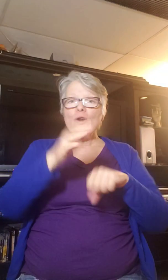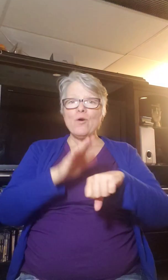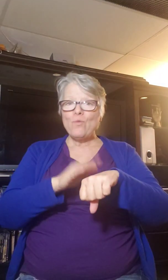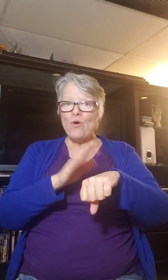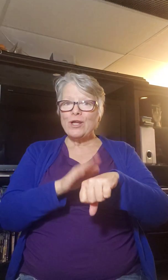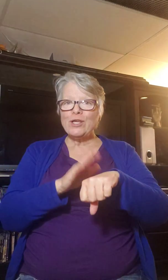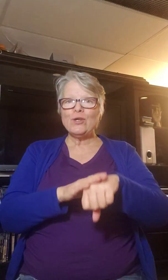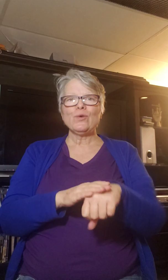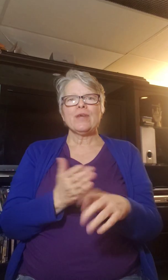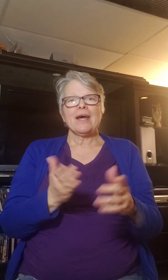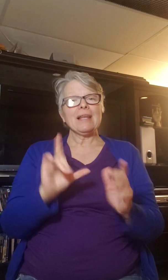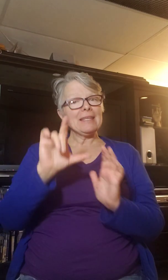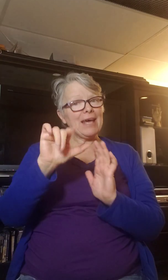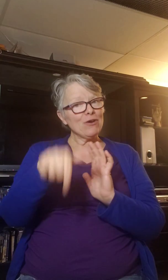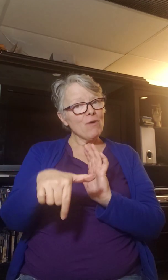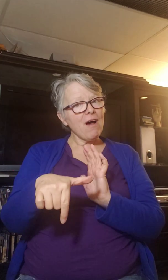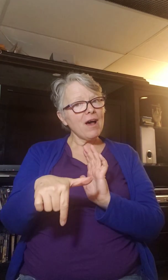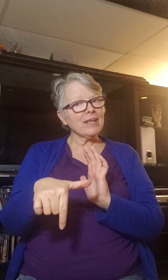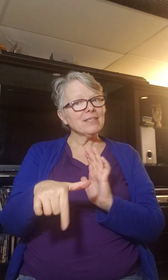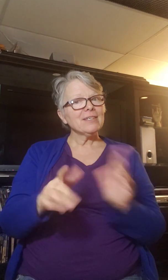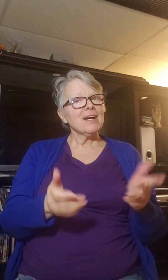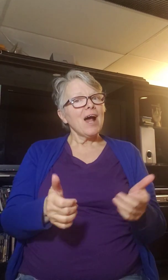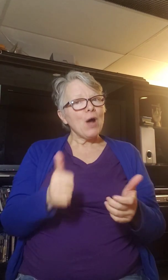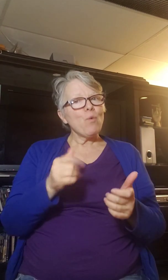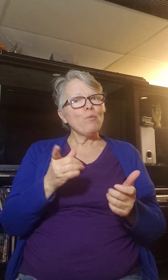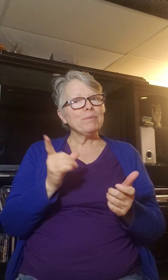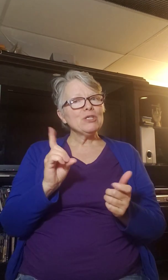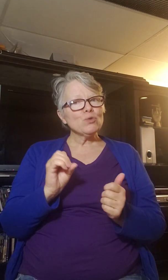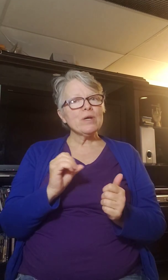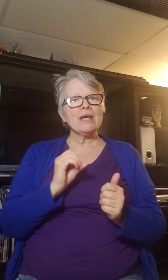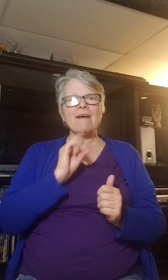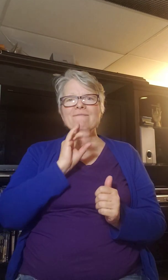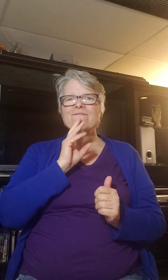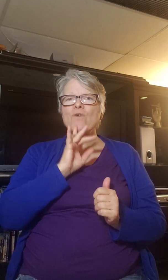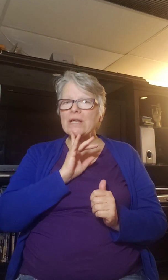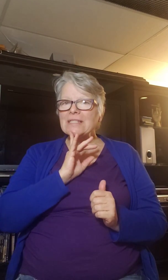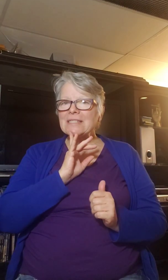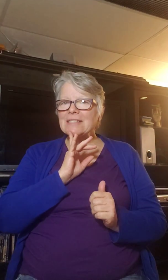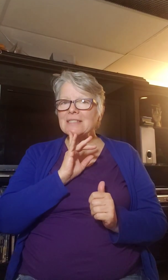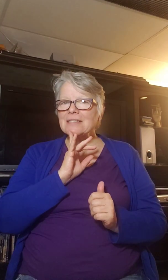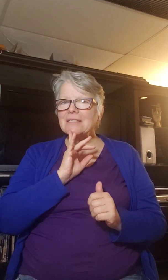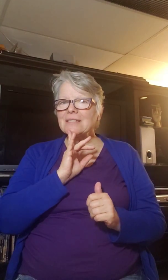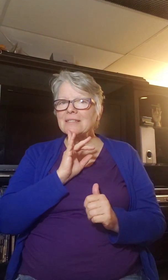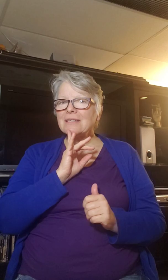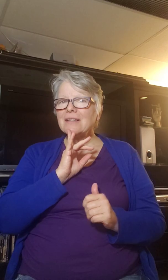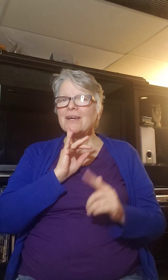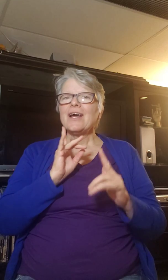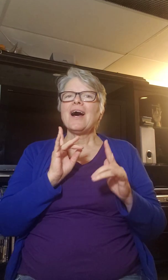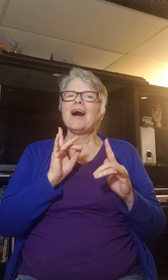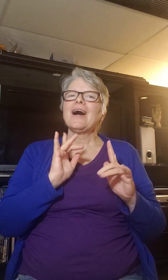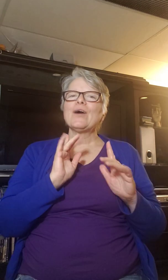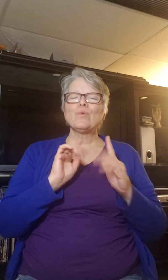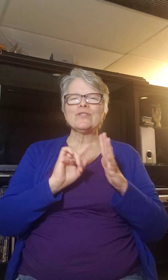and warning you that later on I won't be doing voice. I will start